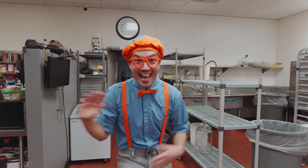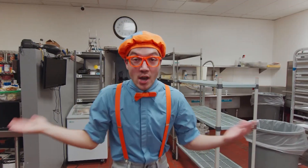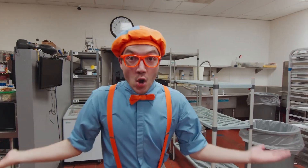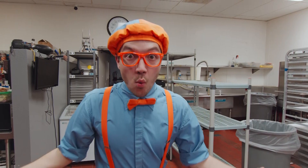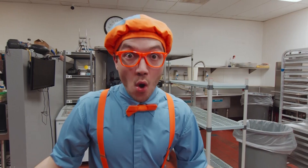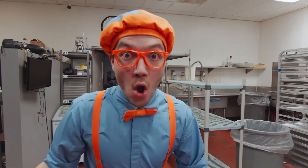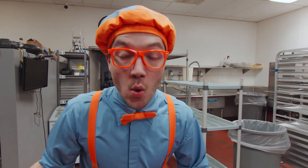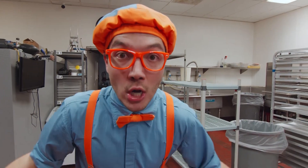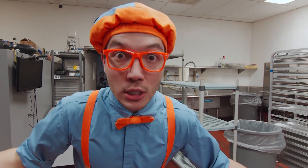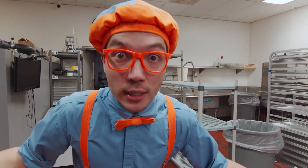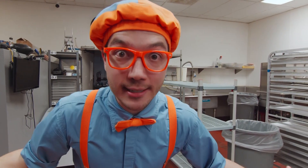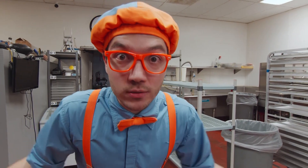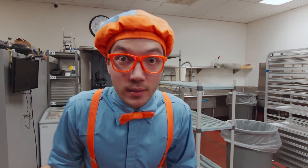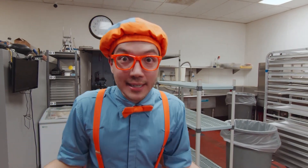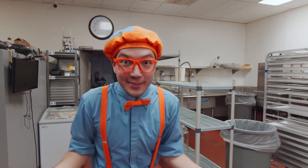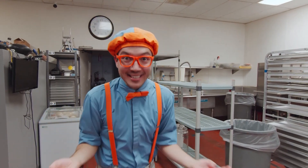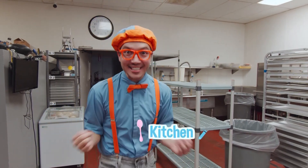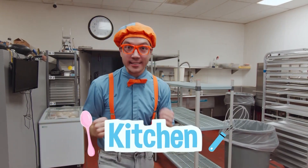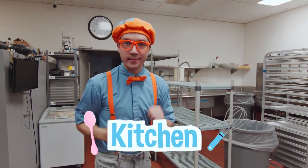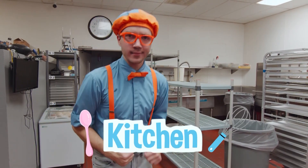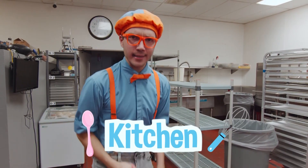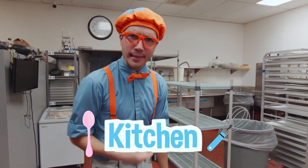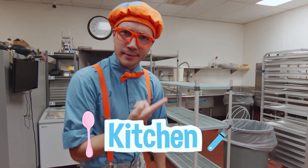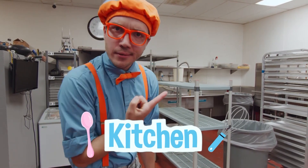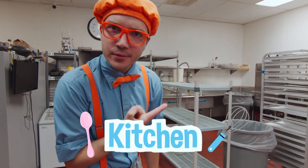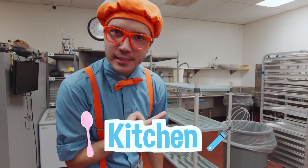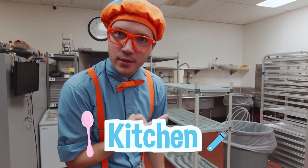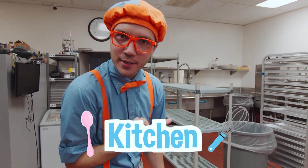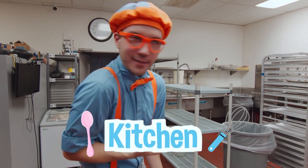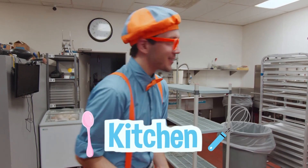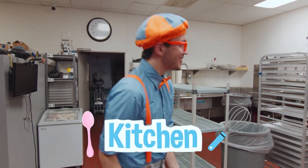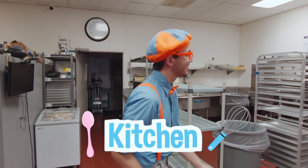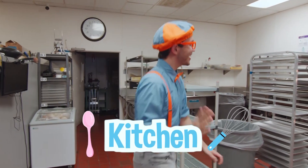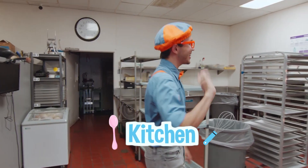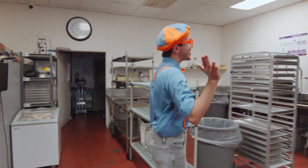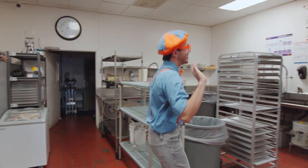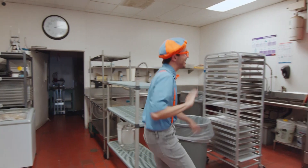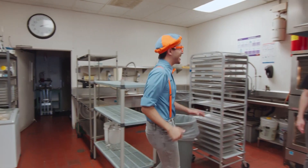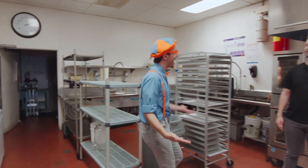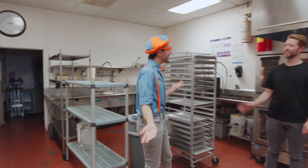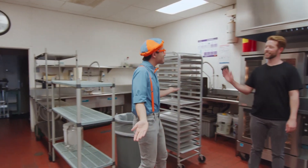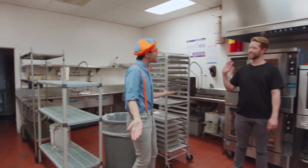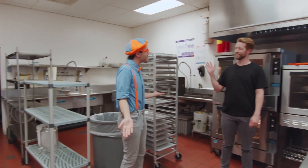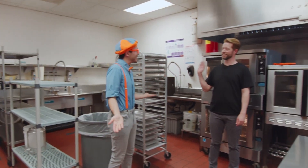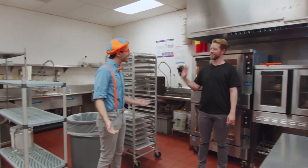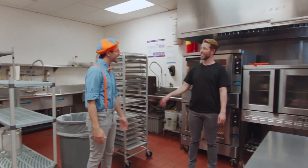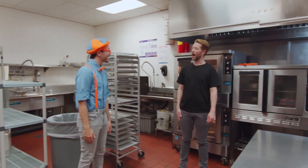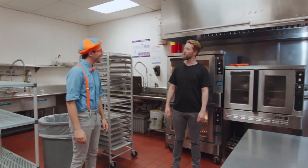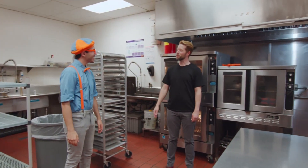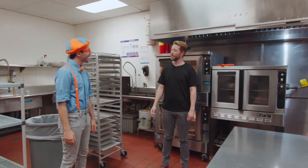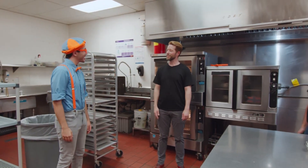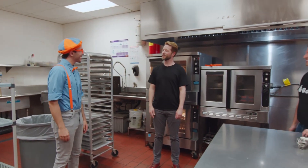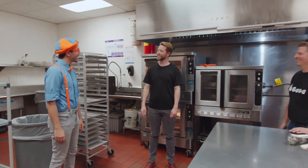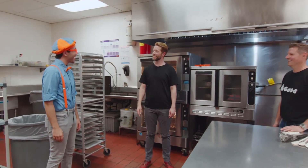Hey! Whoa! Look at this really cool kitchen! And hey, who's this over here? Hello! It's me, Flippi!